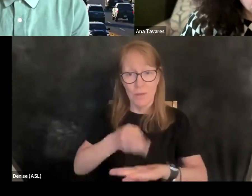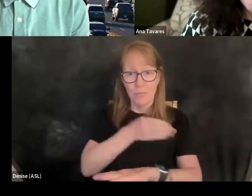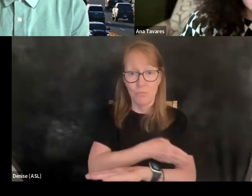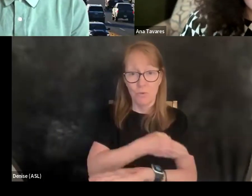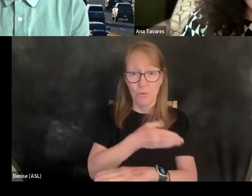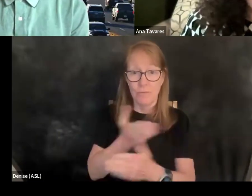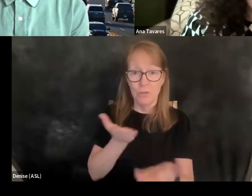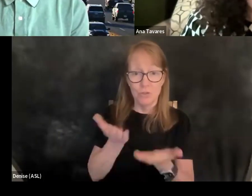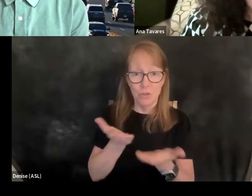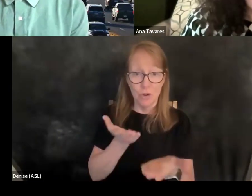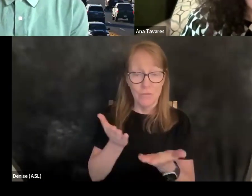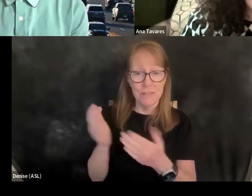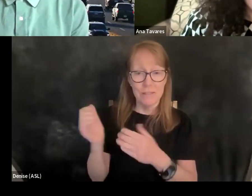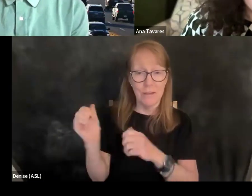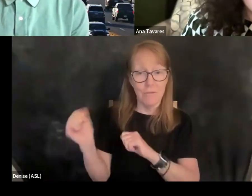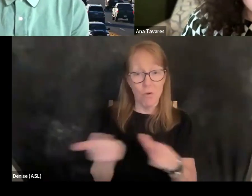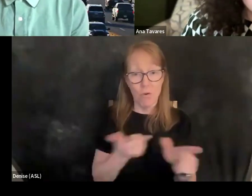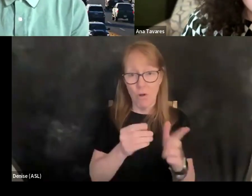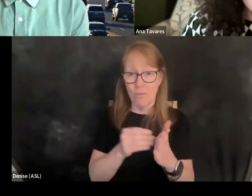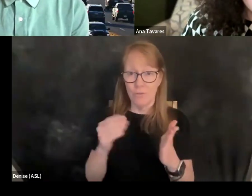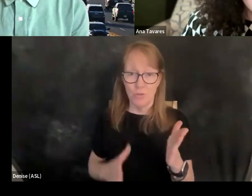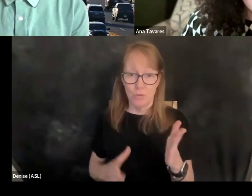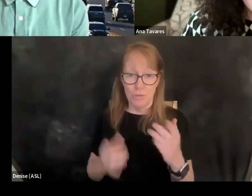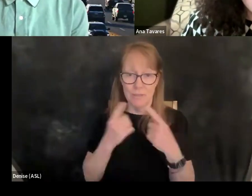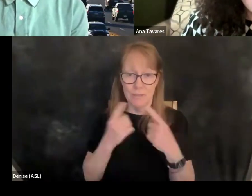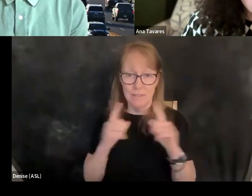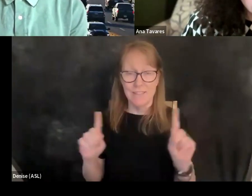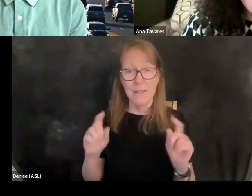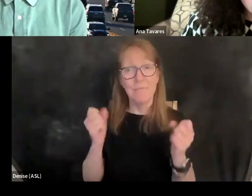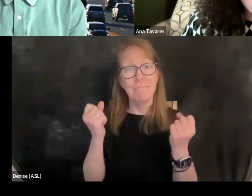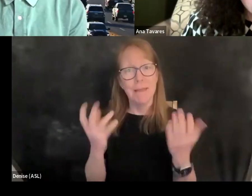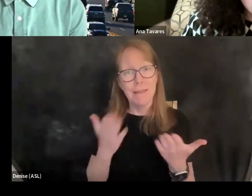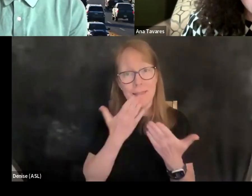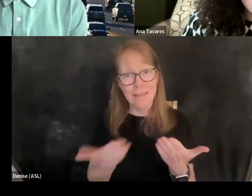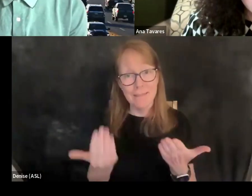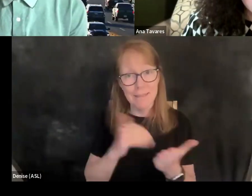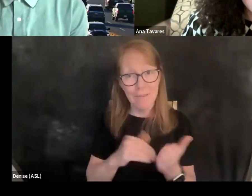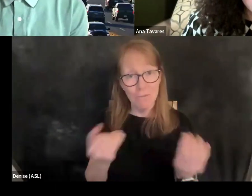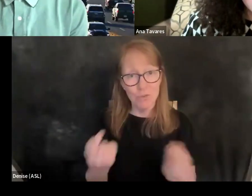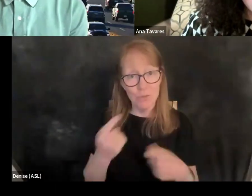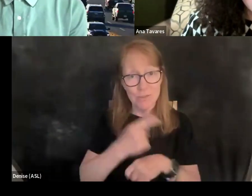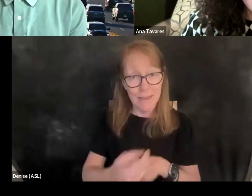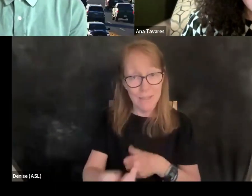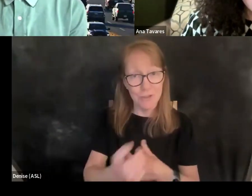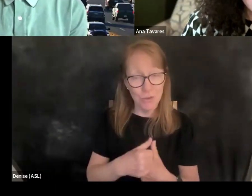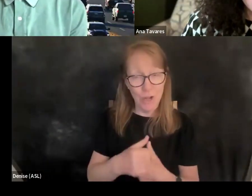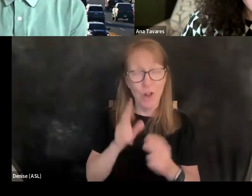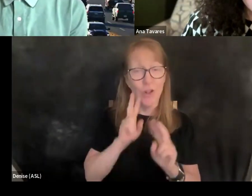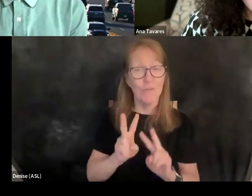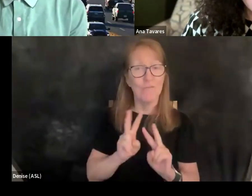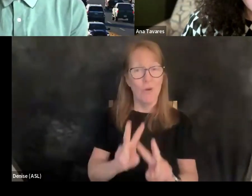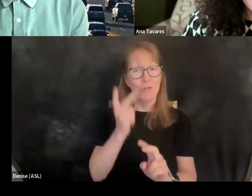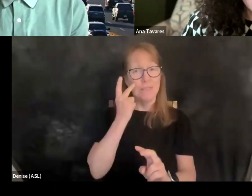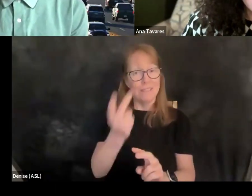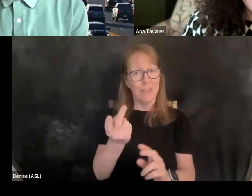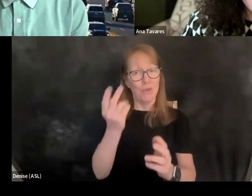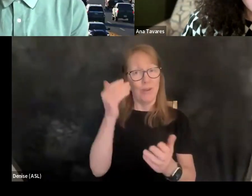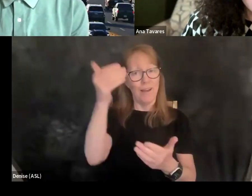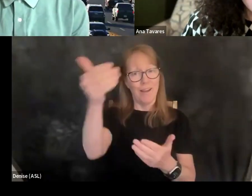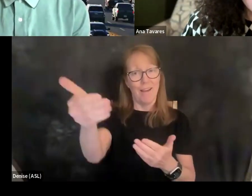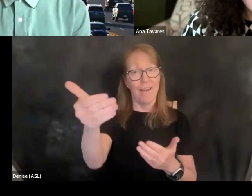success. Many thanks again for today. We look forward to seeing you all again soon.